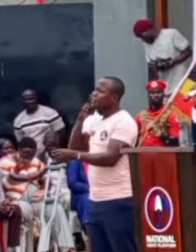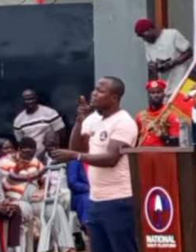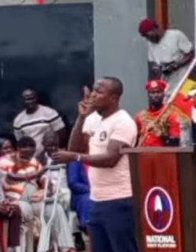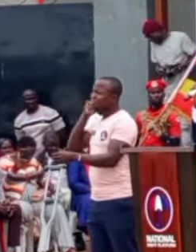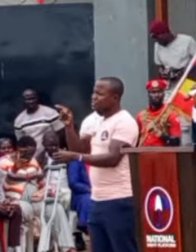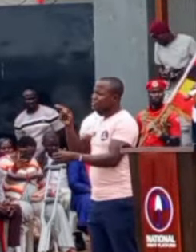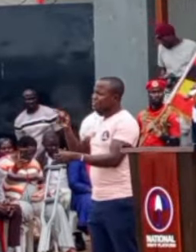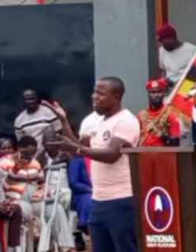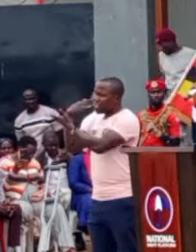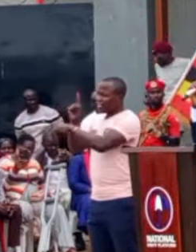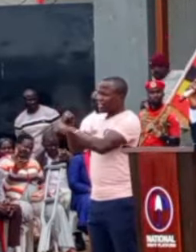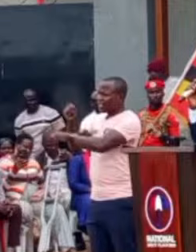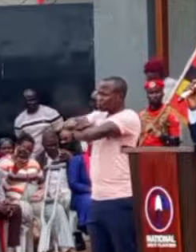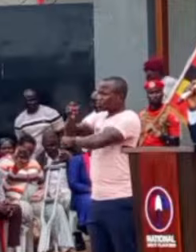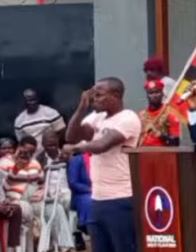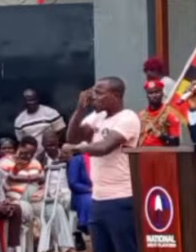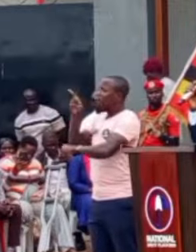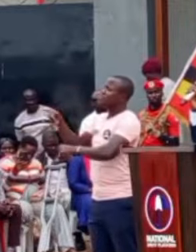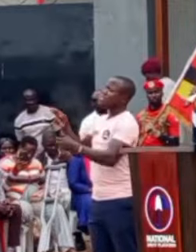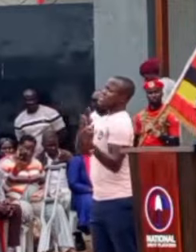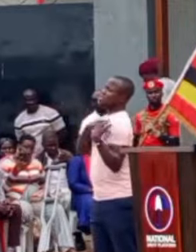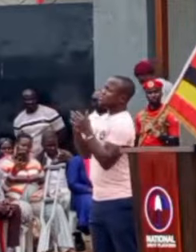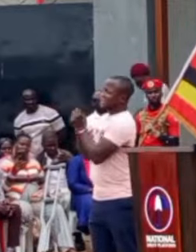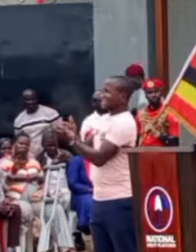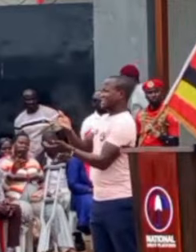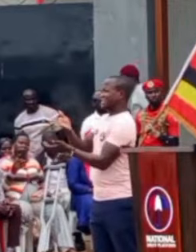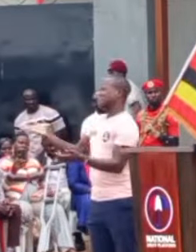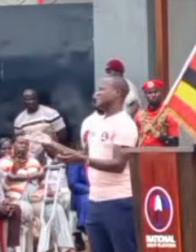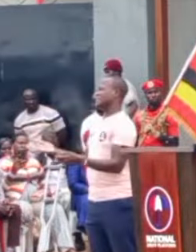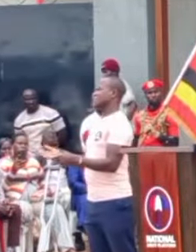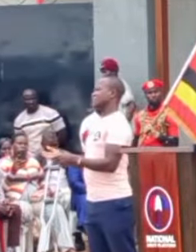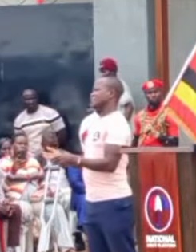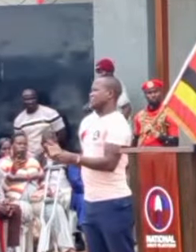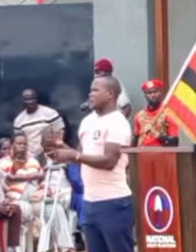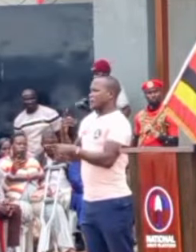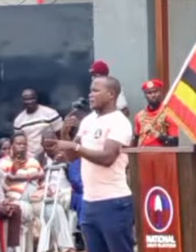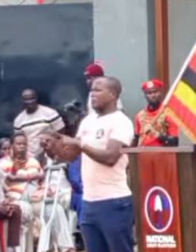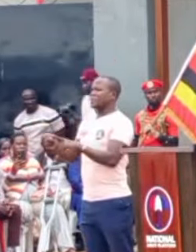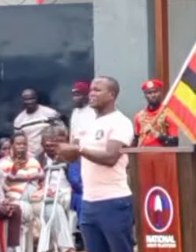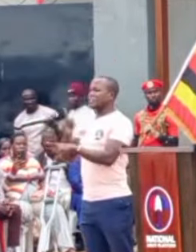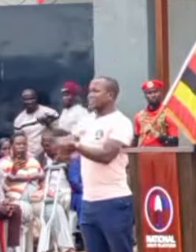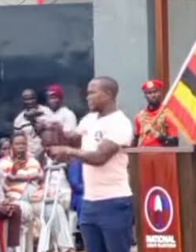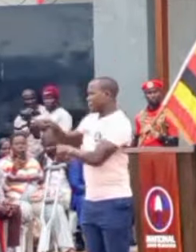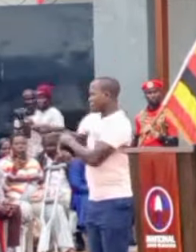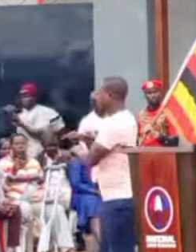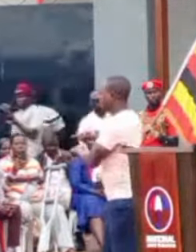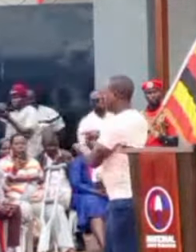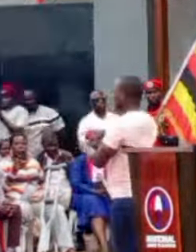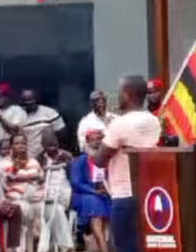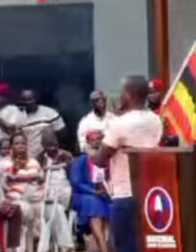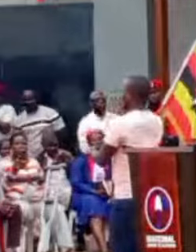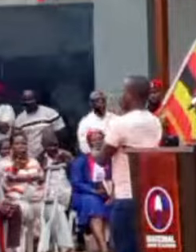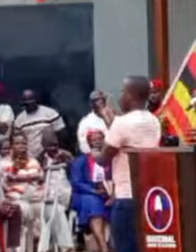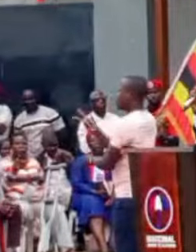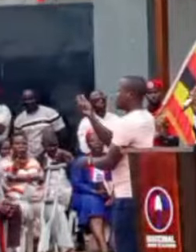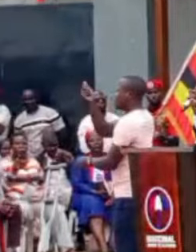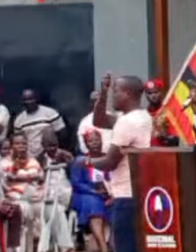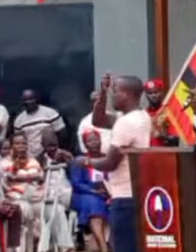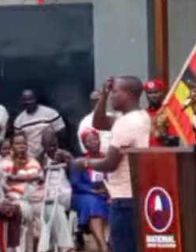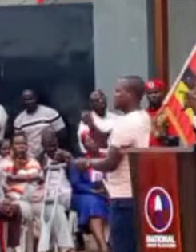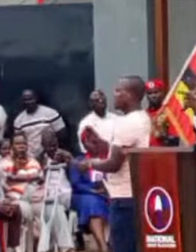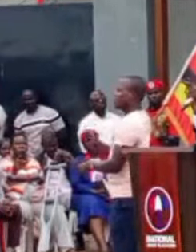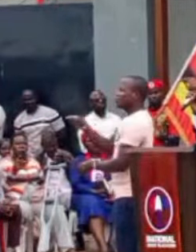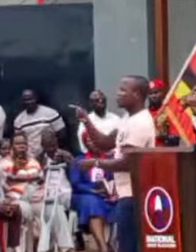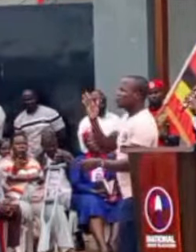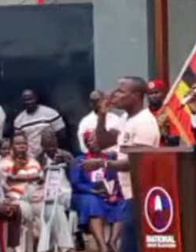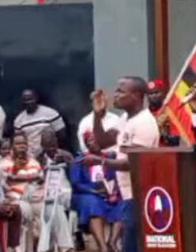yabakulemberanga, naye ngadde eri mu badongo nebamuyita kasiru naye nga yakulembera